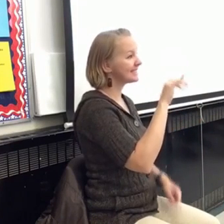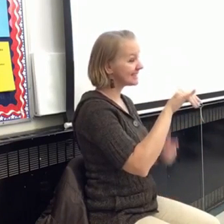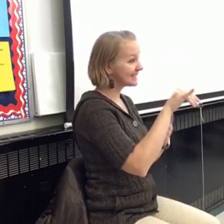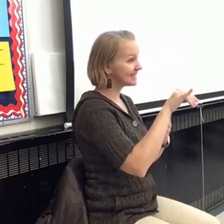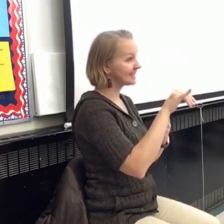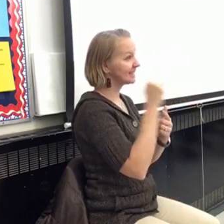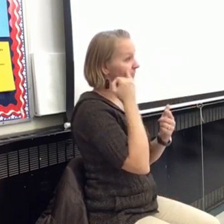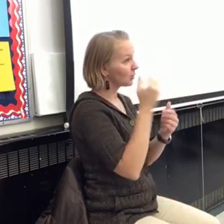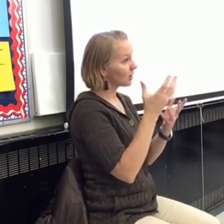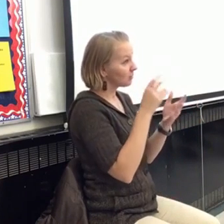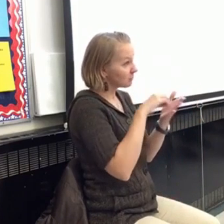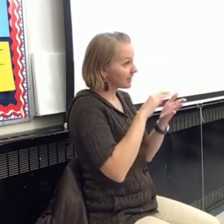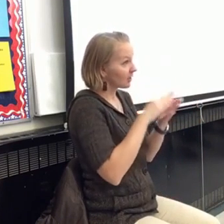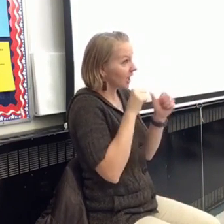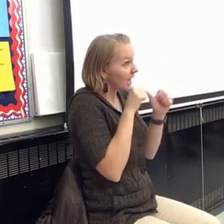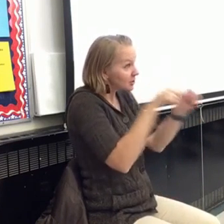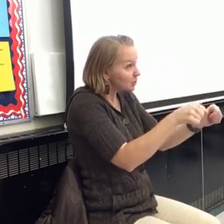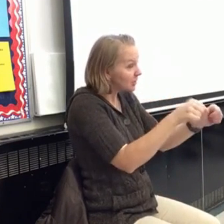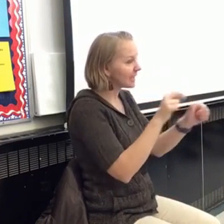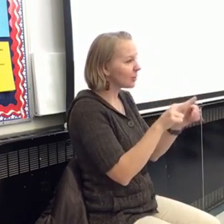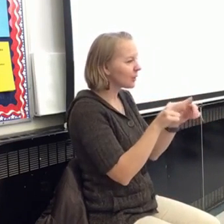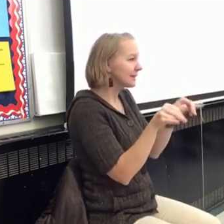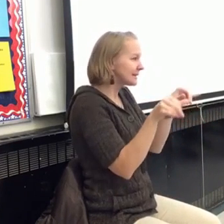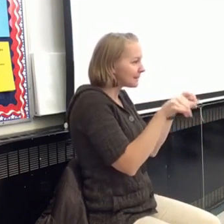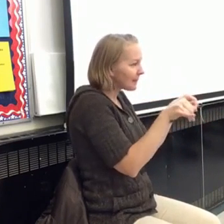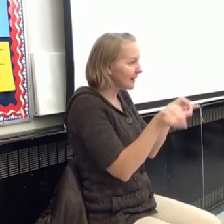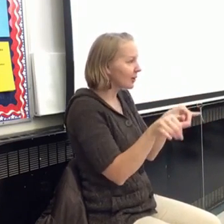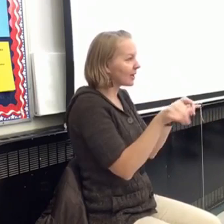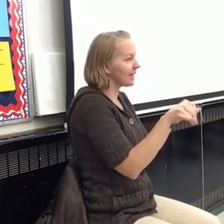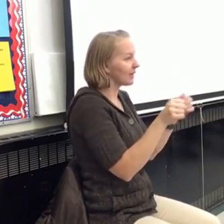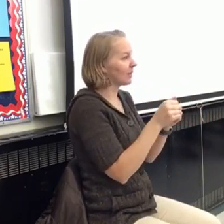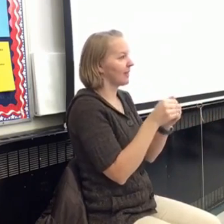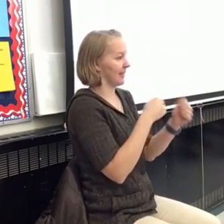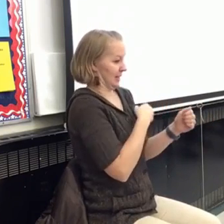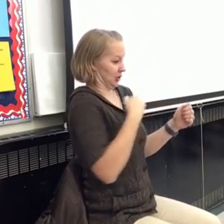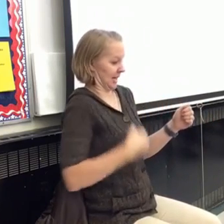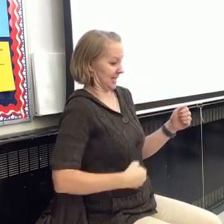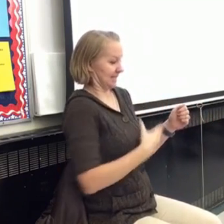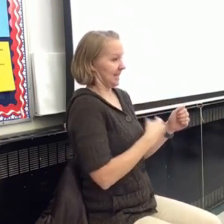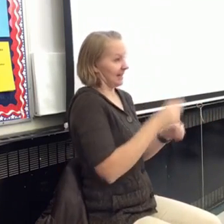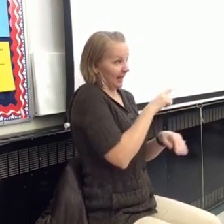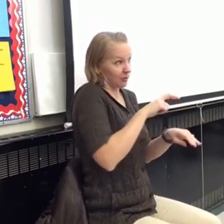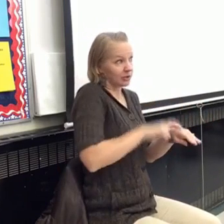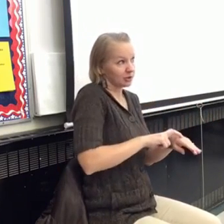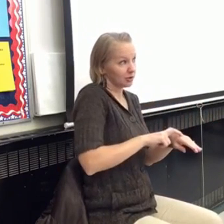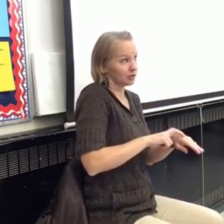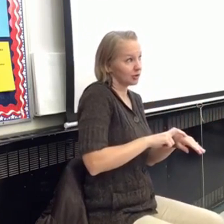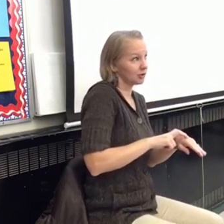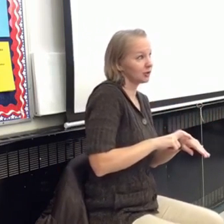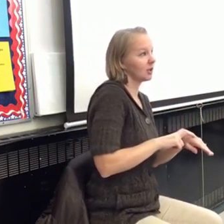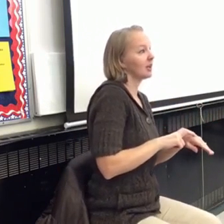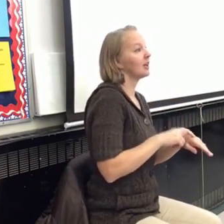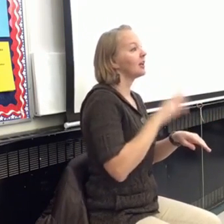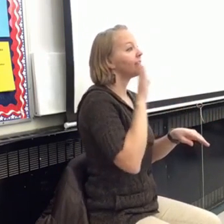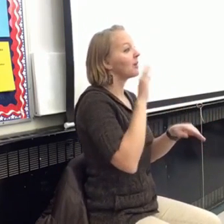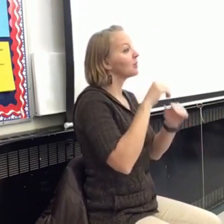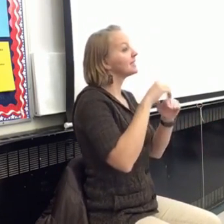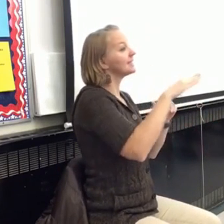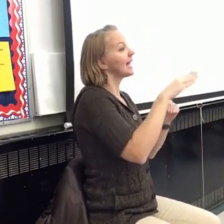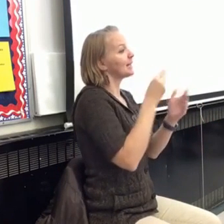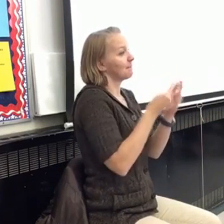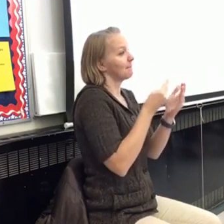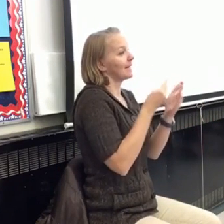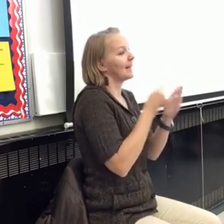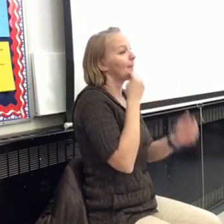down a continuity or a similarity between the Chinese and the Irish, is they're going to send